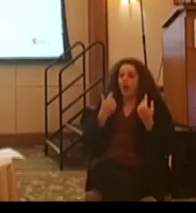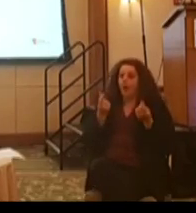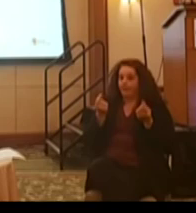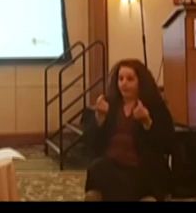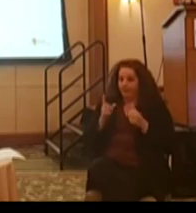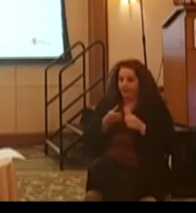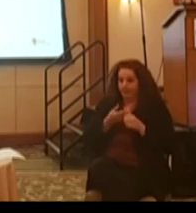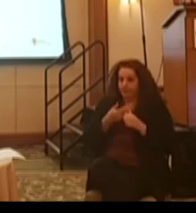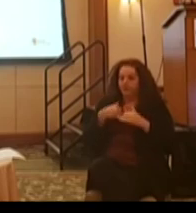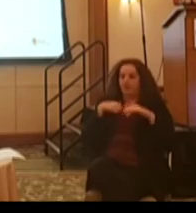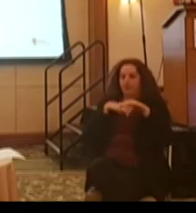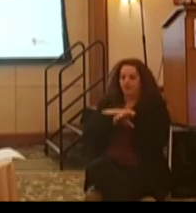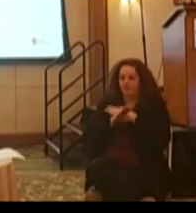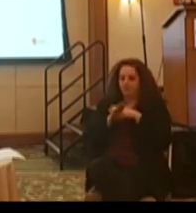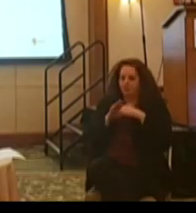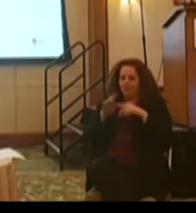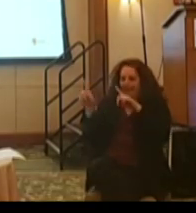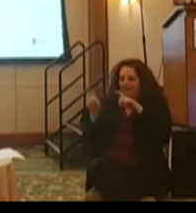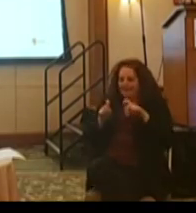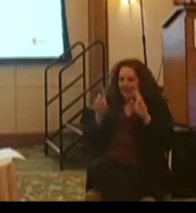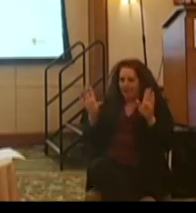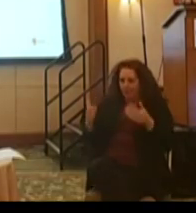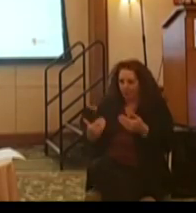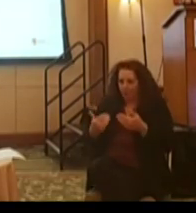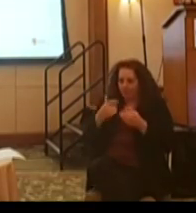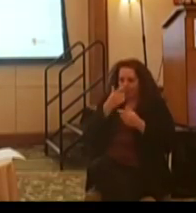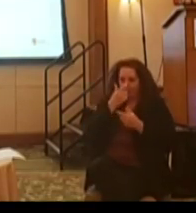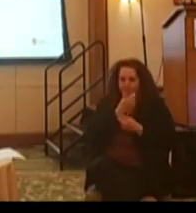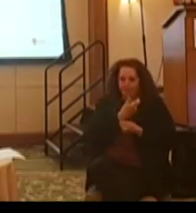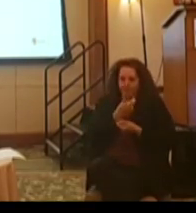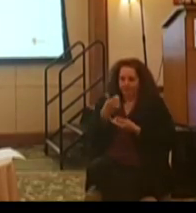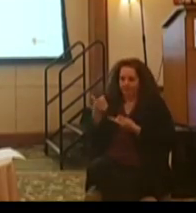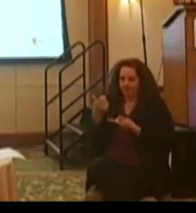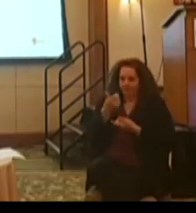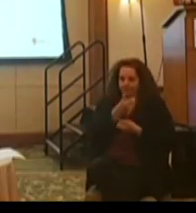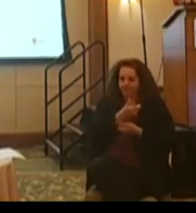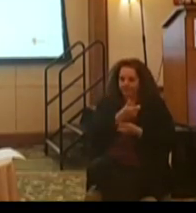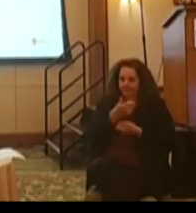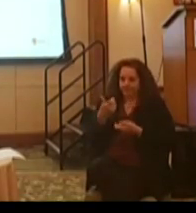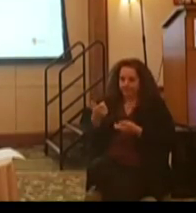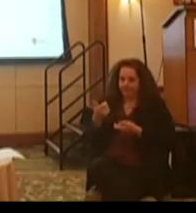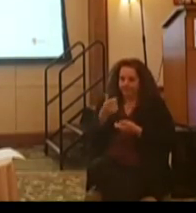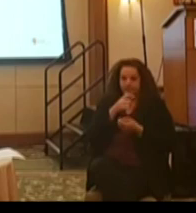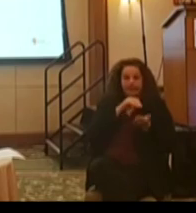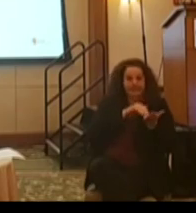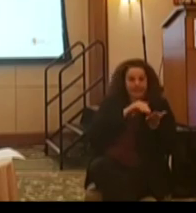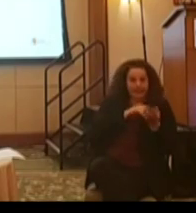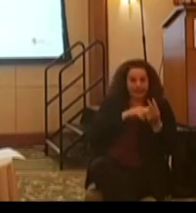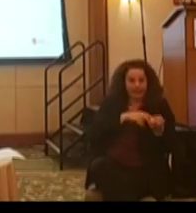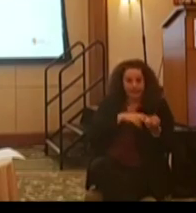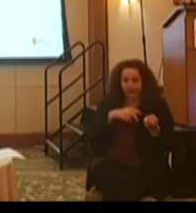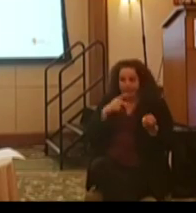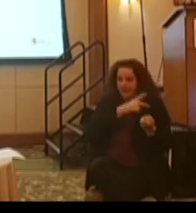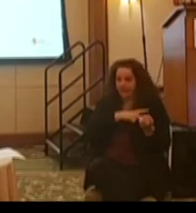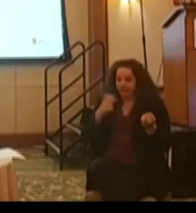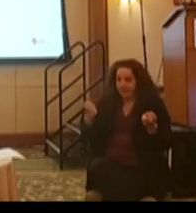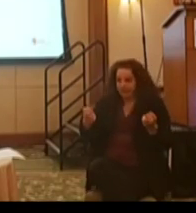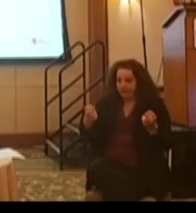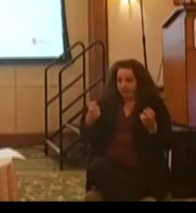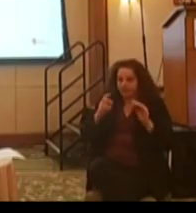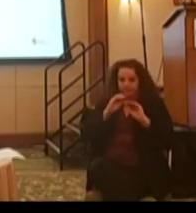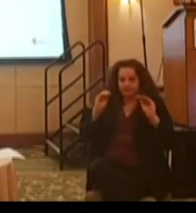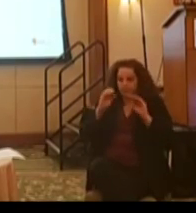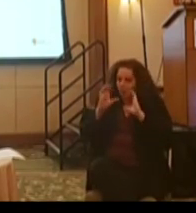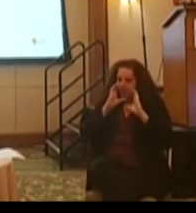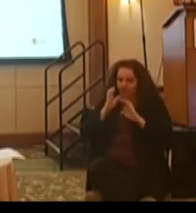and observing, and what I found was that there wasn't much conversation that was happening. And most of the visits were the